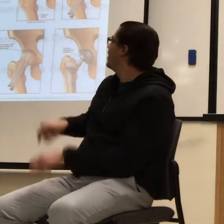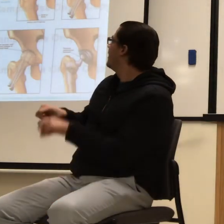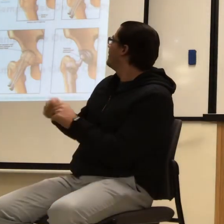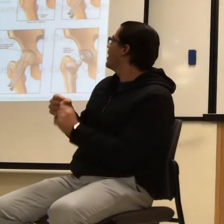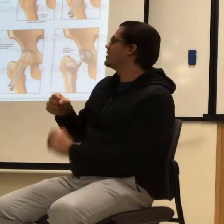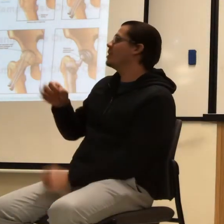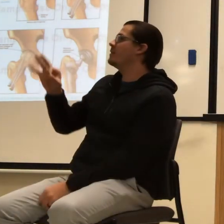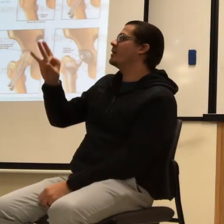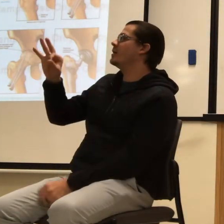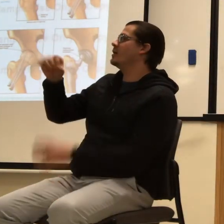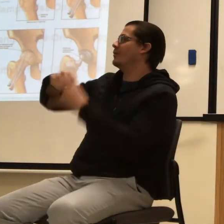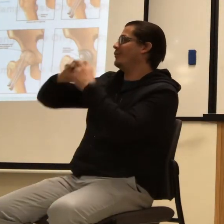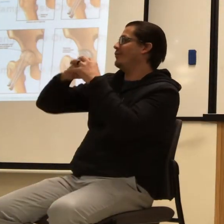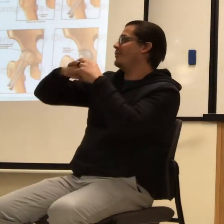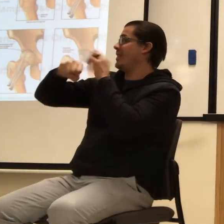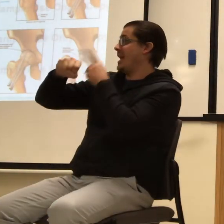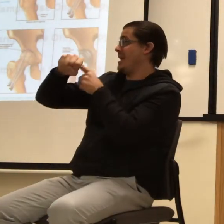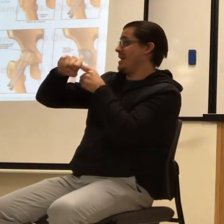typically.